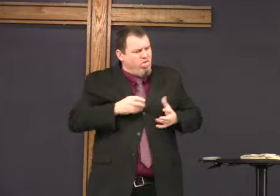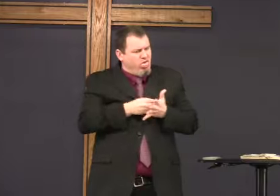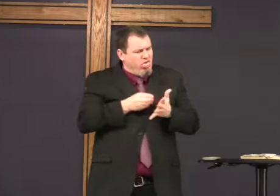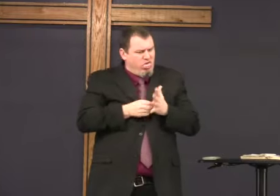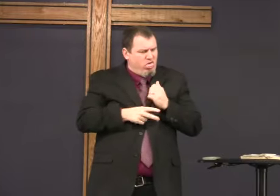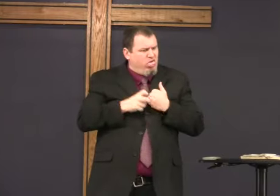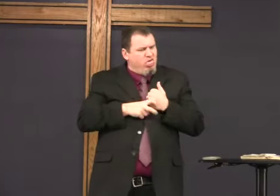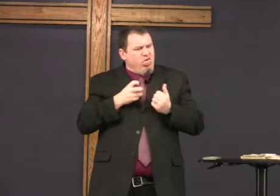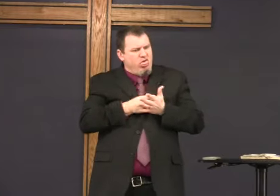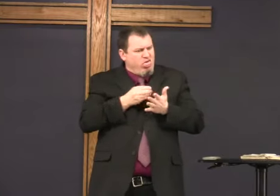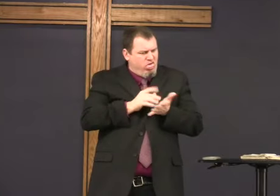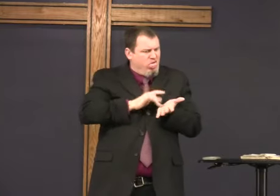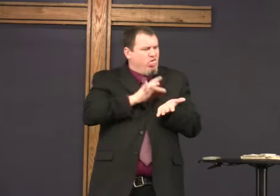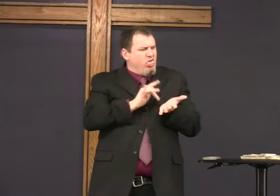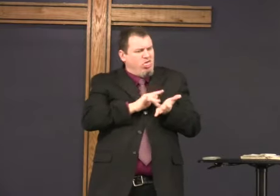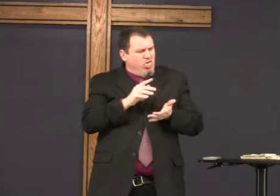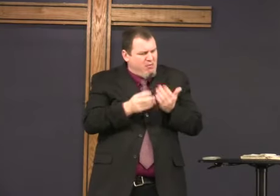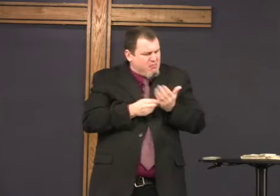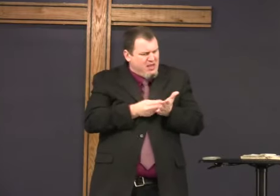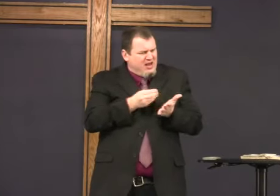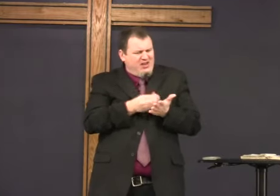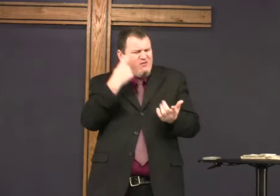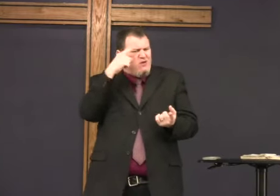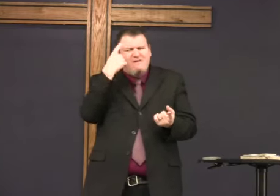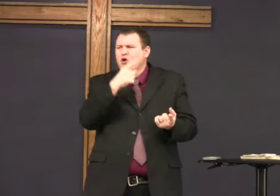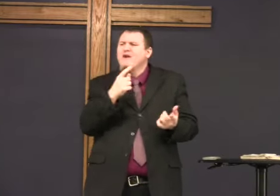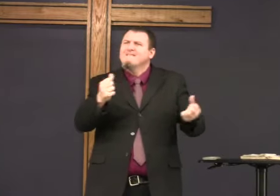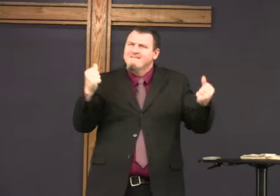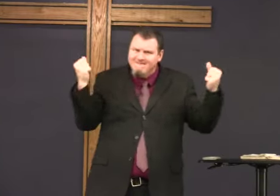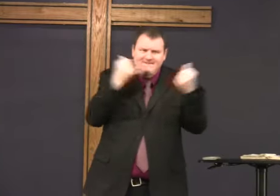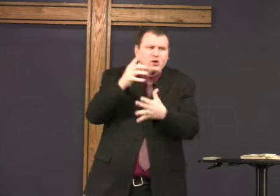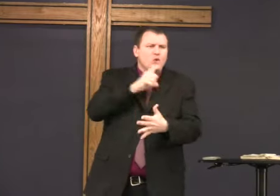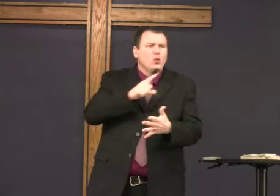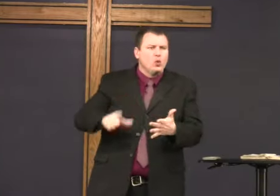and not being so selfish and taking advantage